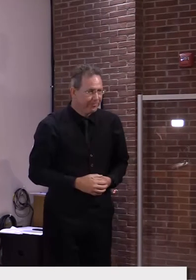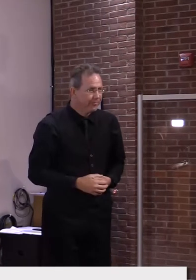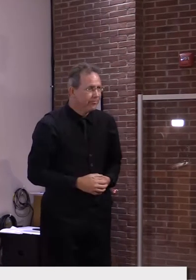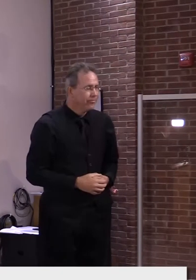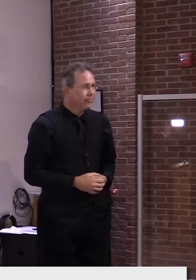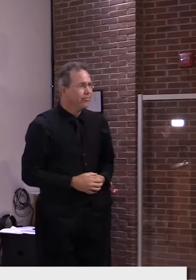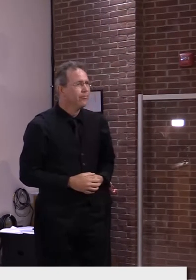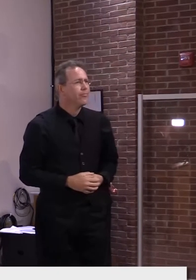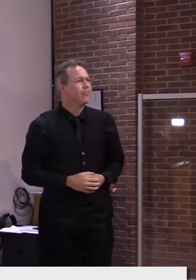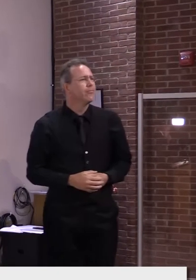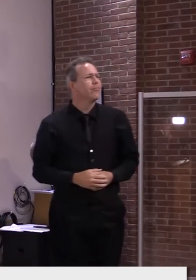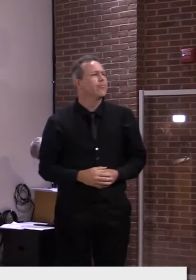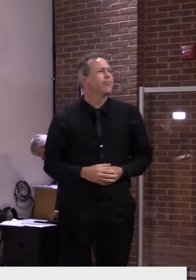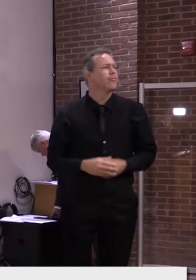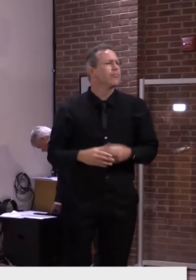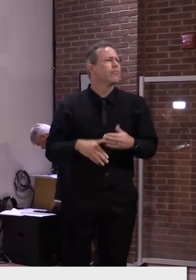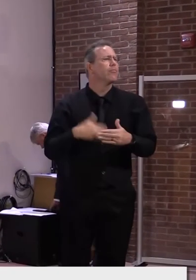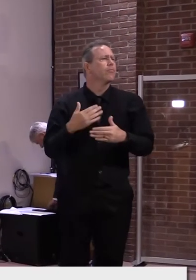Lisa Loomis, the Valley Reporter.